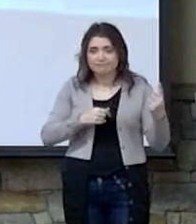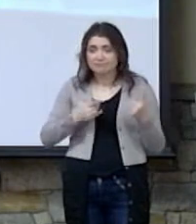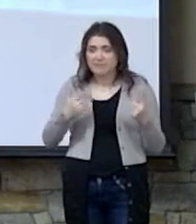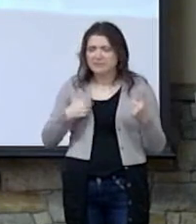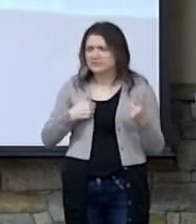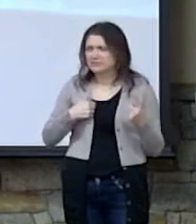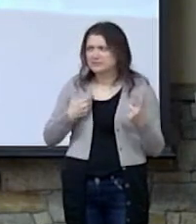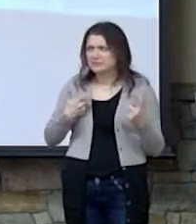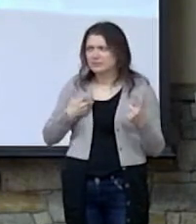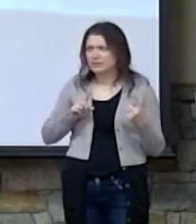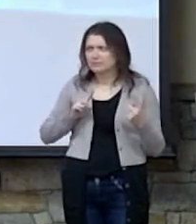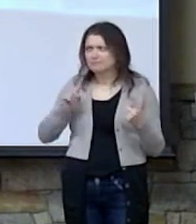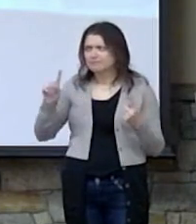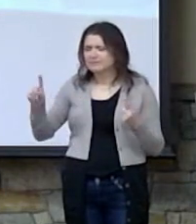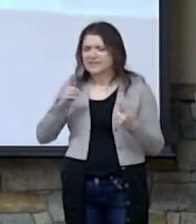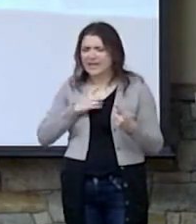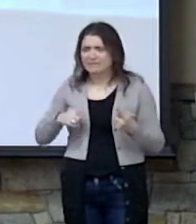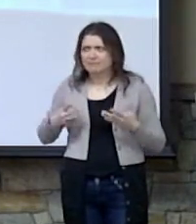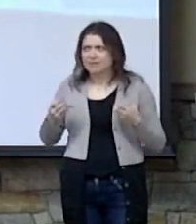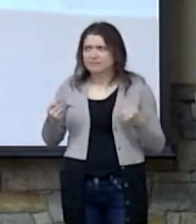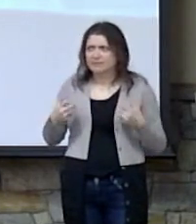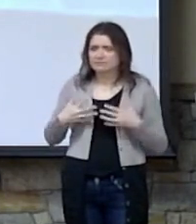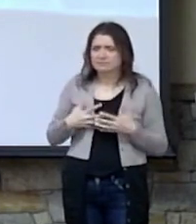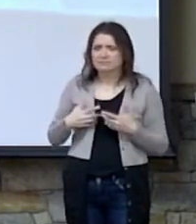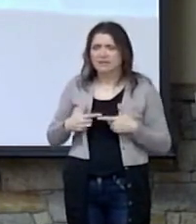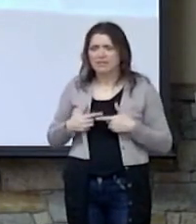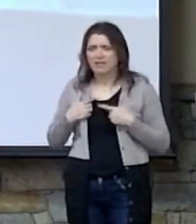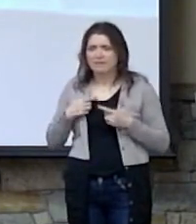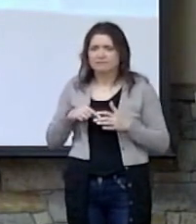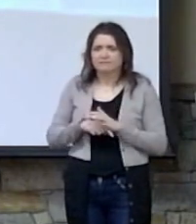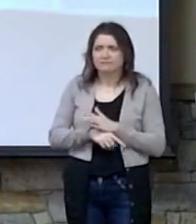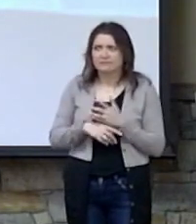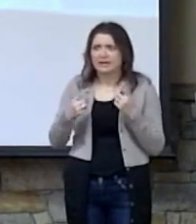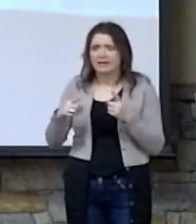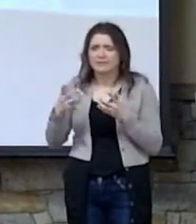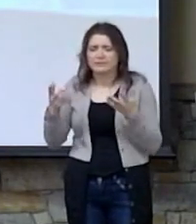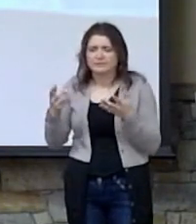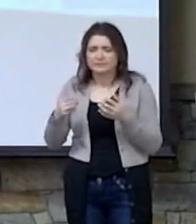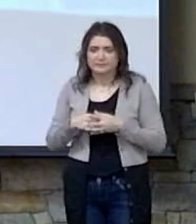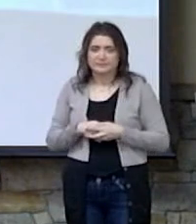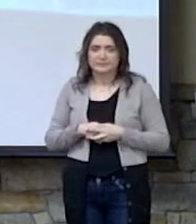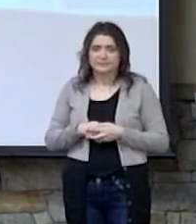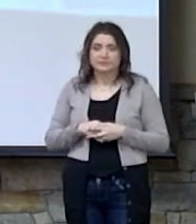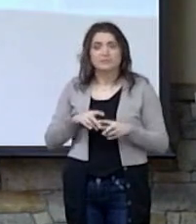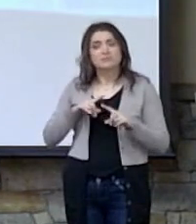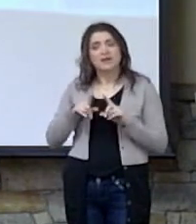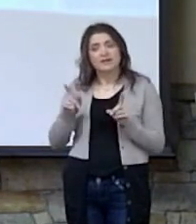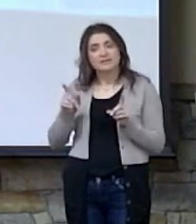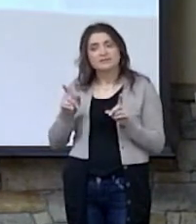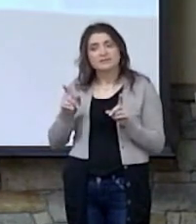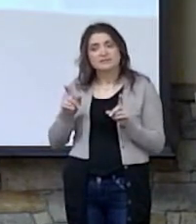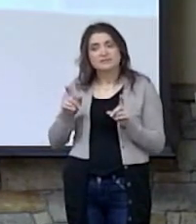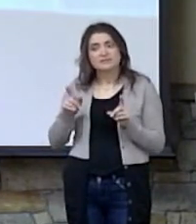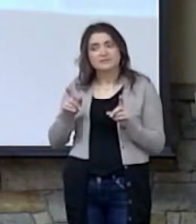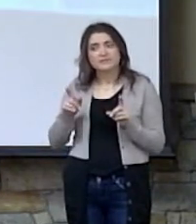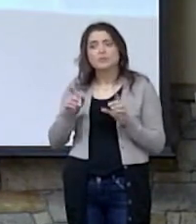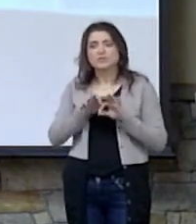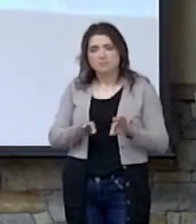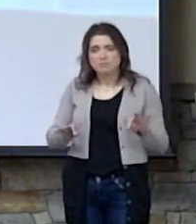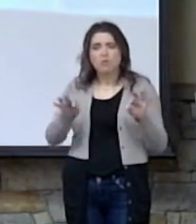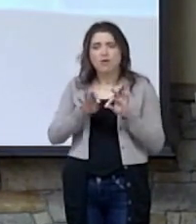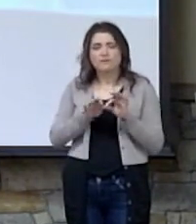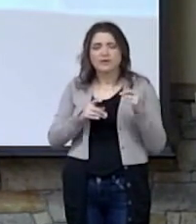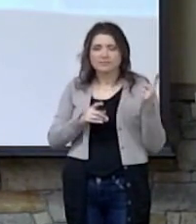this. Fearing for his own safety, his own life. But yet, it was important for